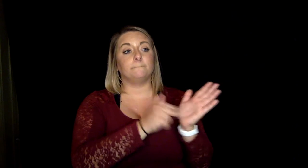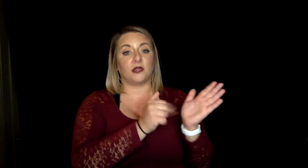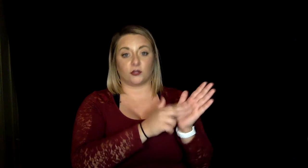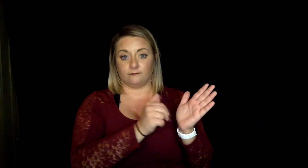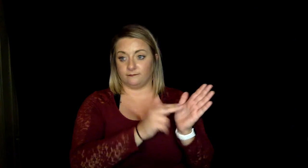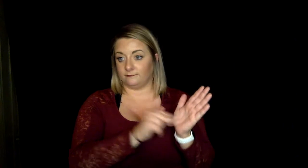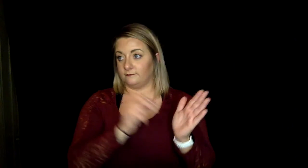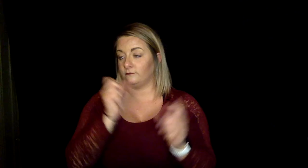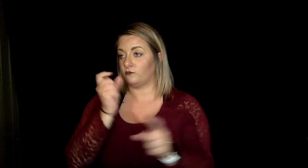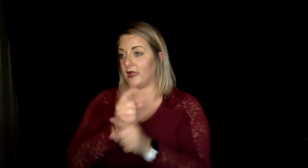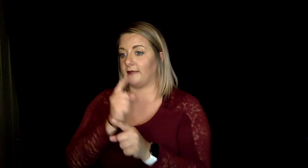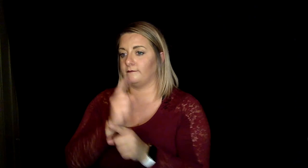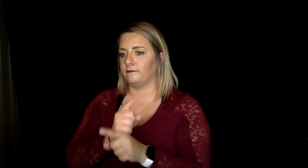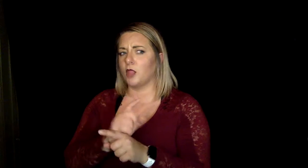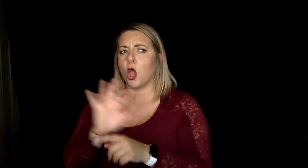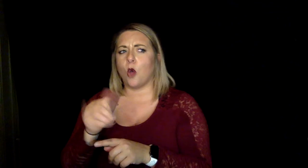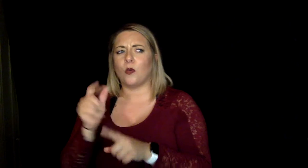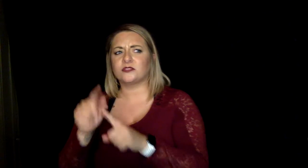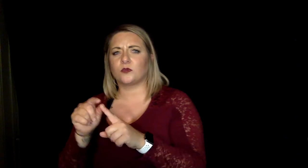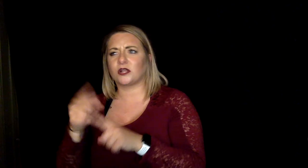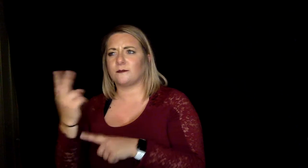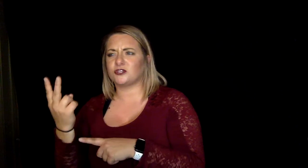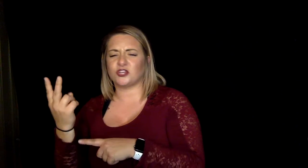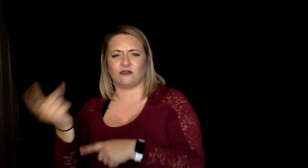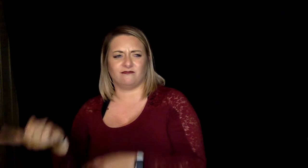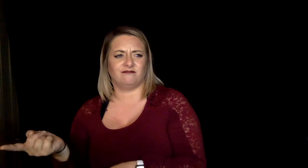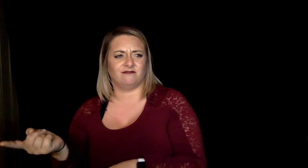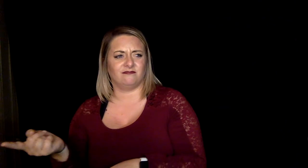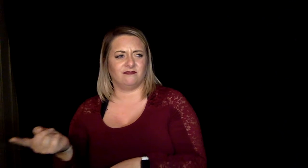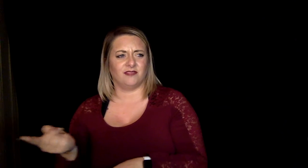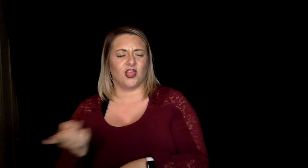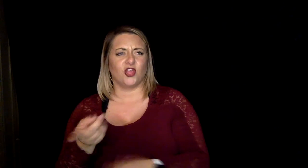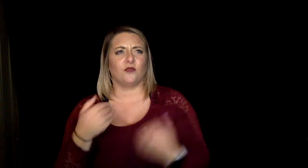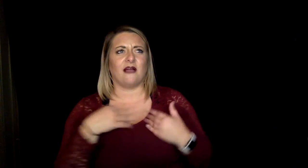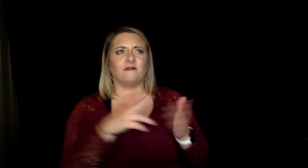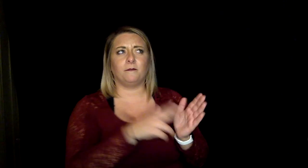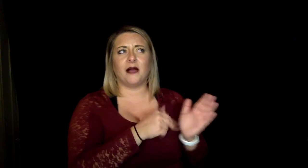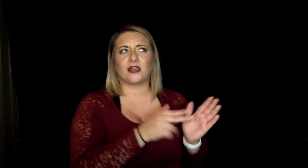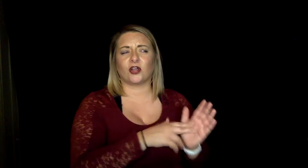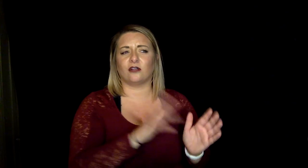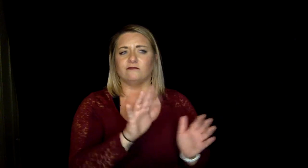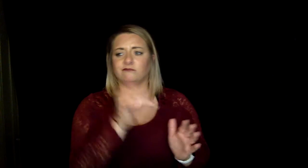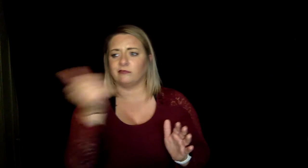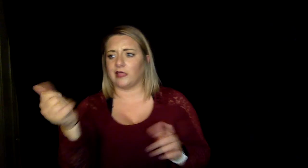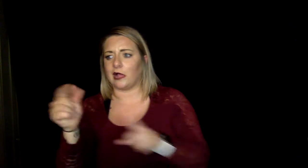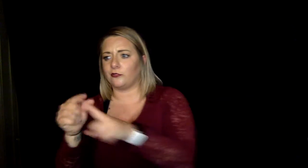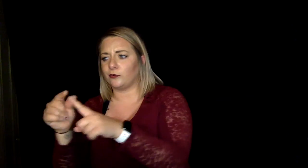Butter. Right. What's word number two? You have butter. The other